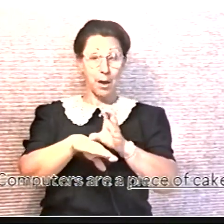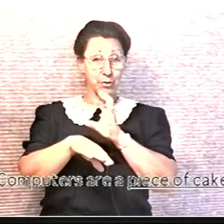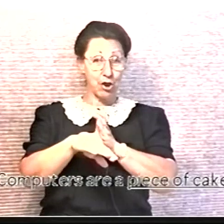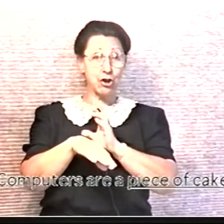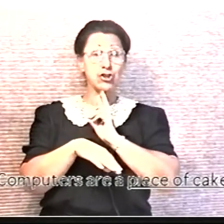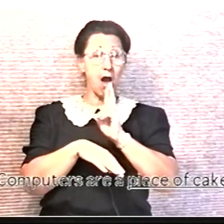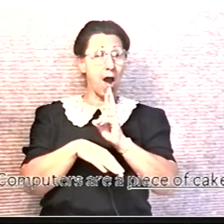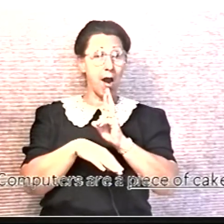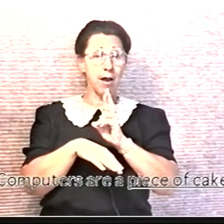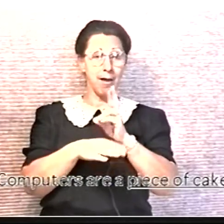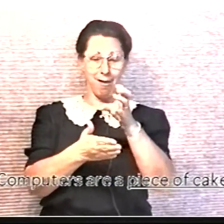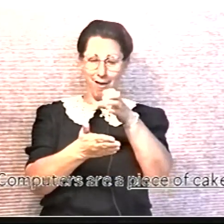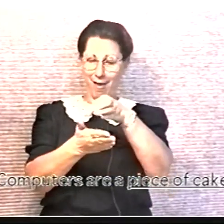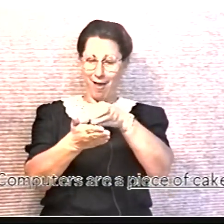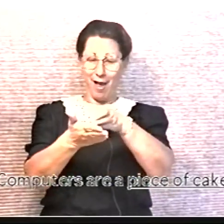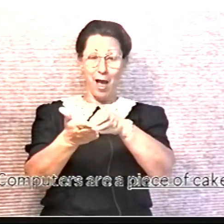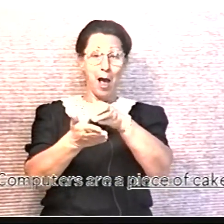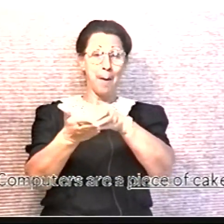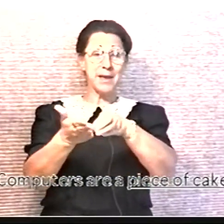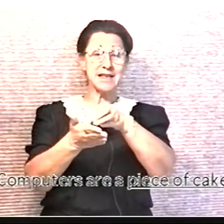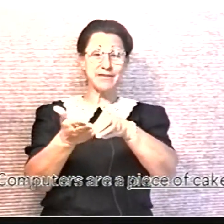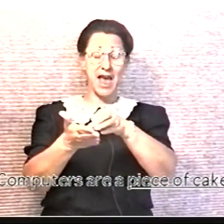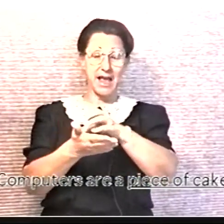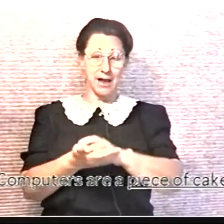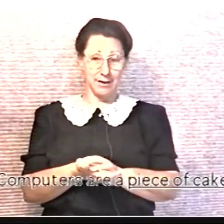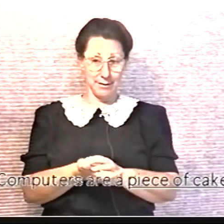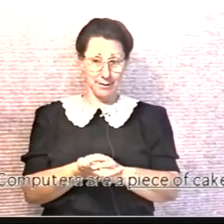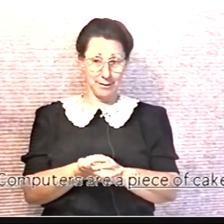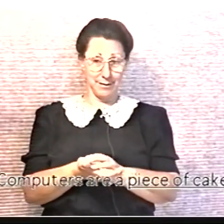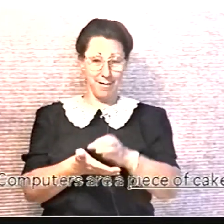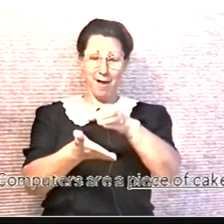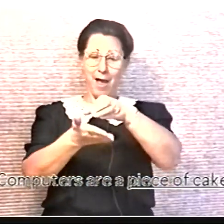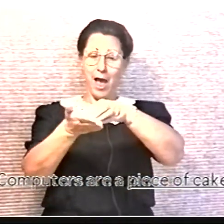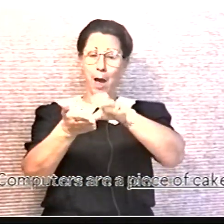Computers are a piece of cake.